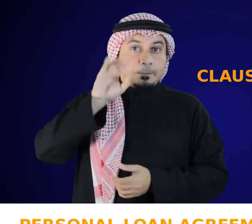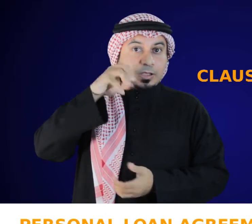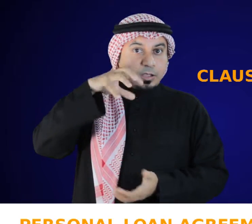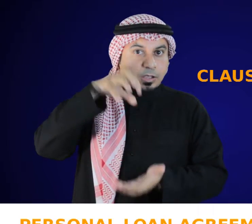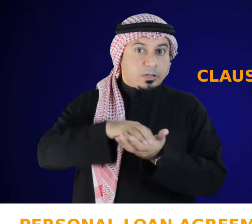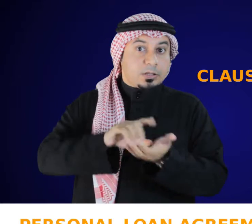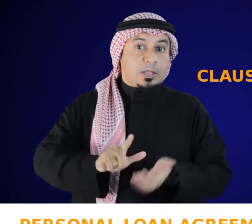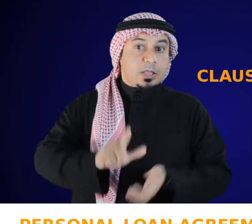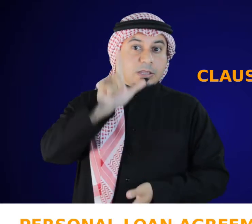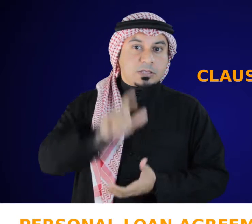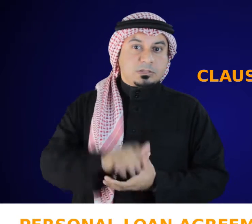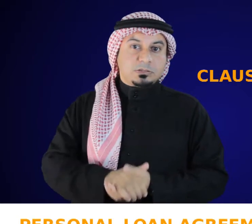and assignees.